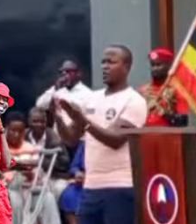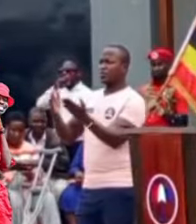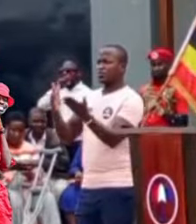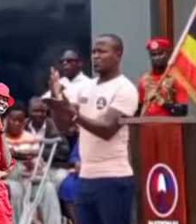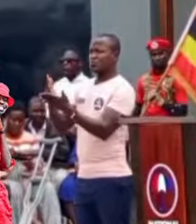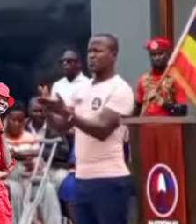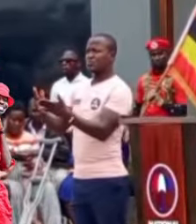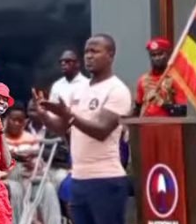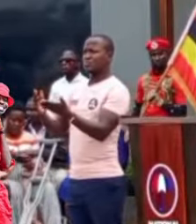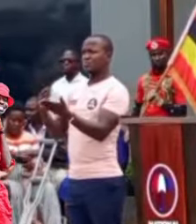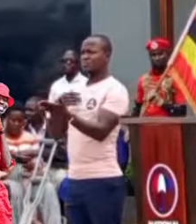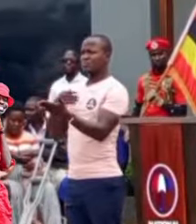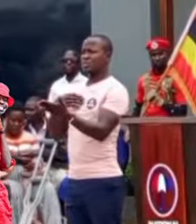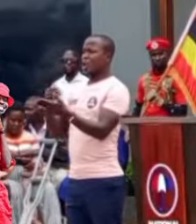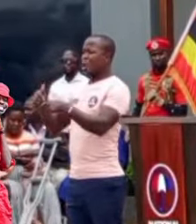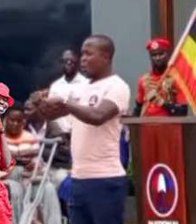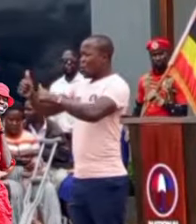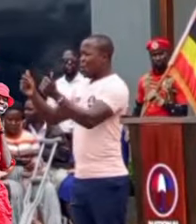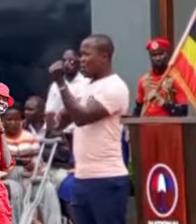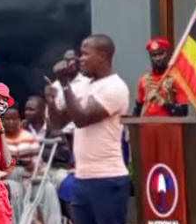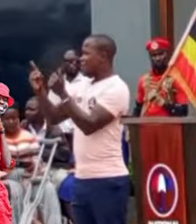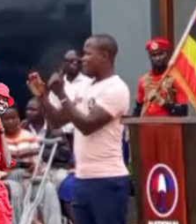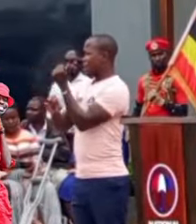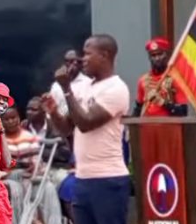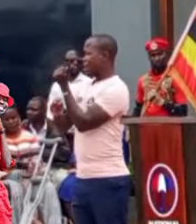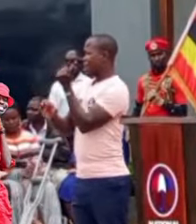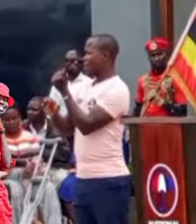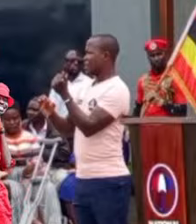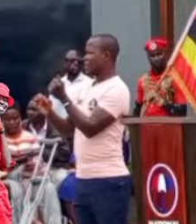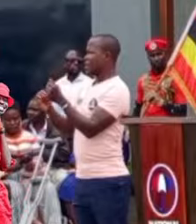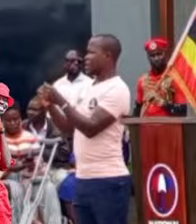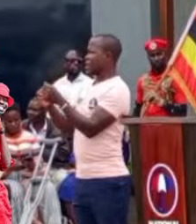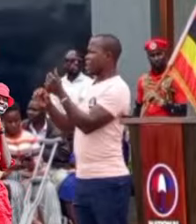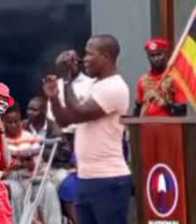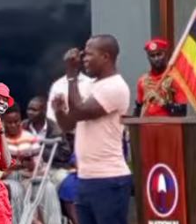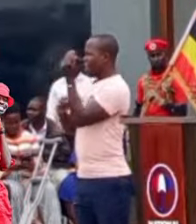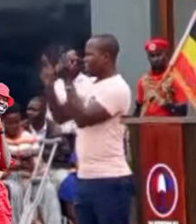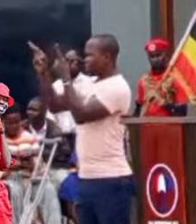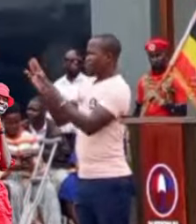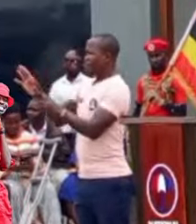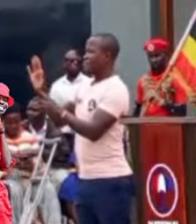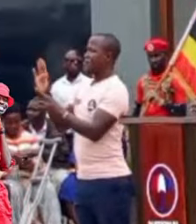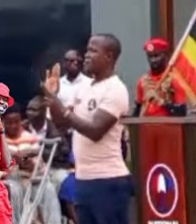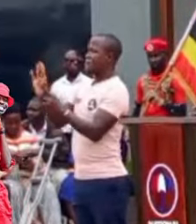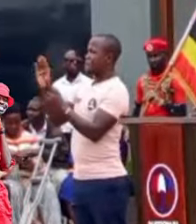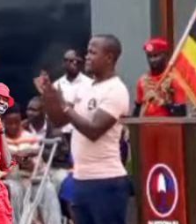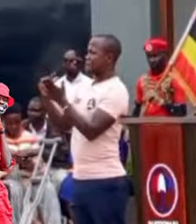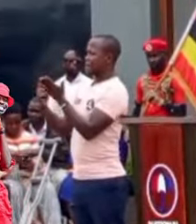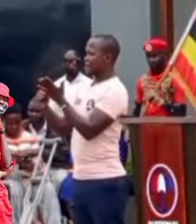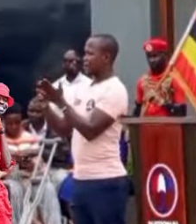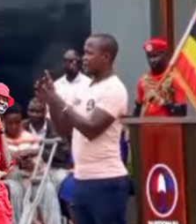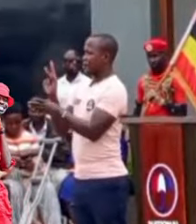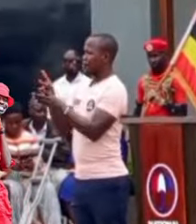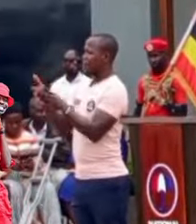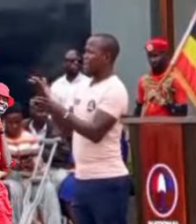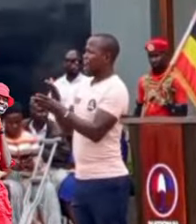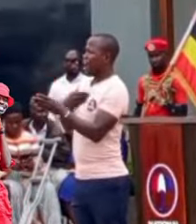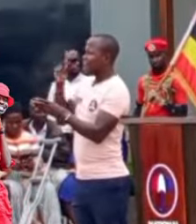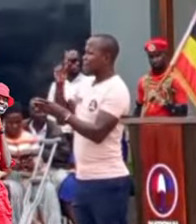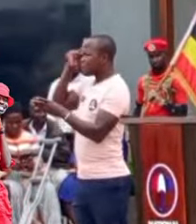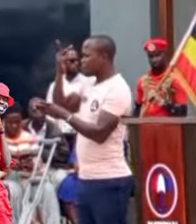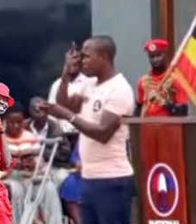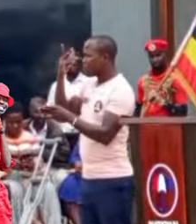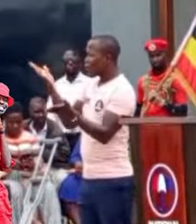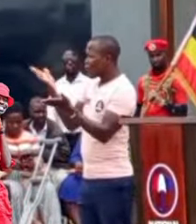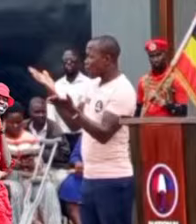As a matter of fact, well-developed countries, countries that respect their citizens in equal measure, have policies